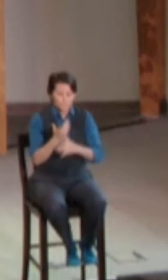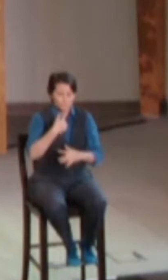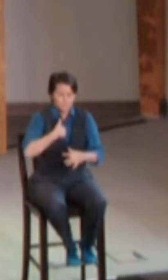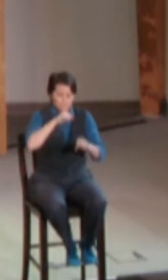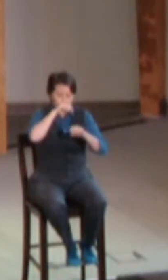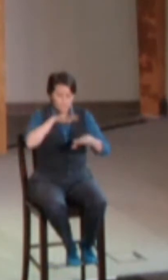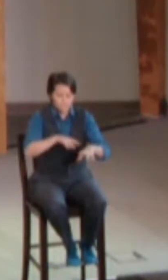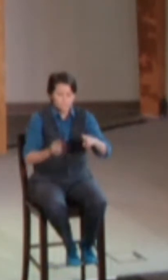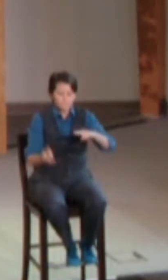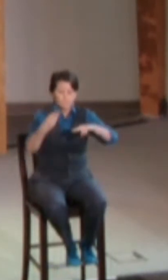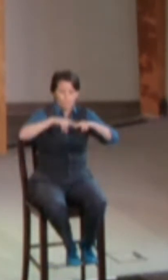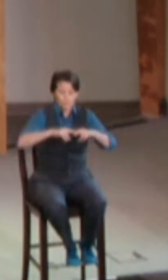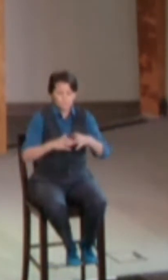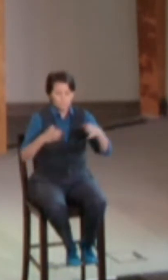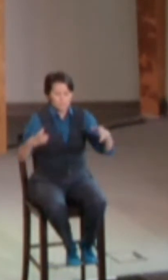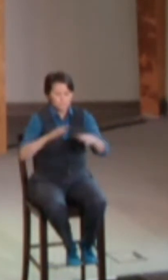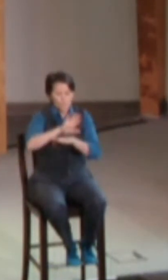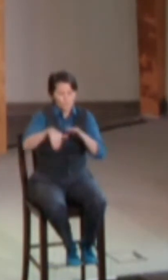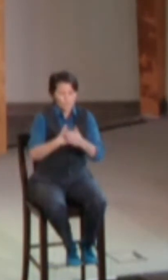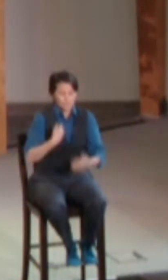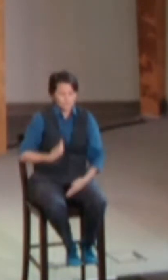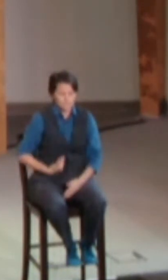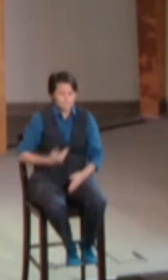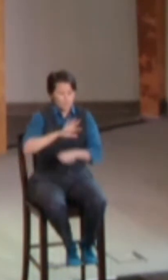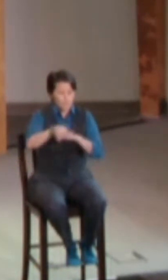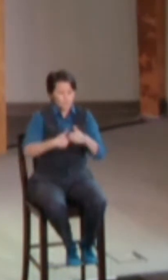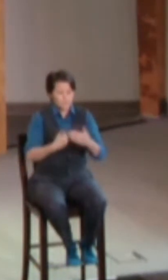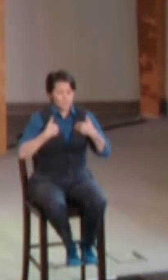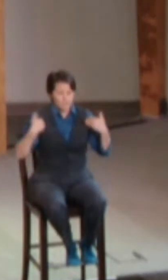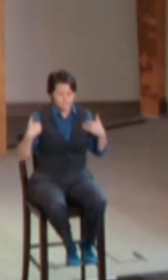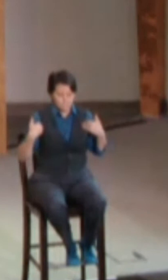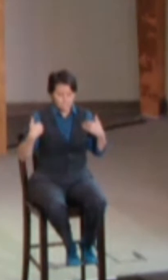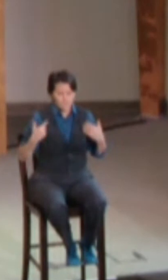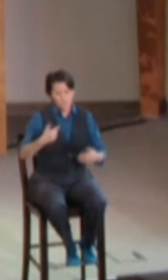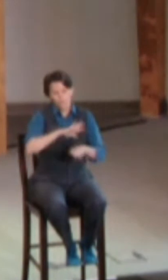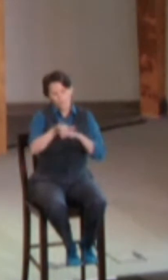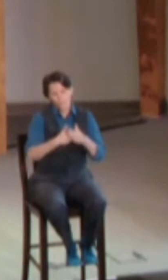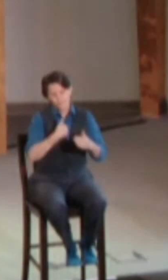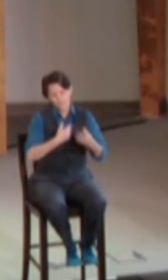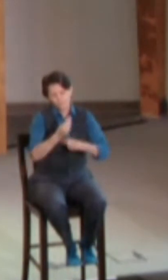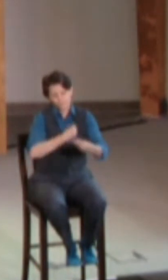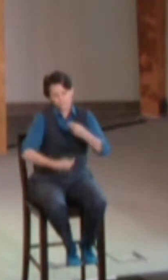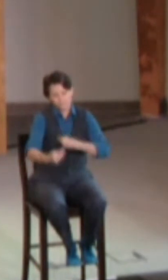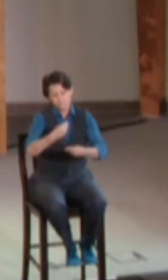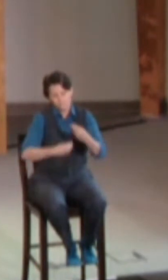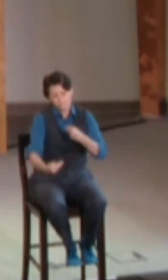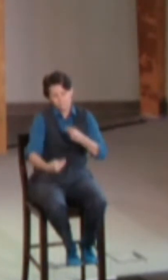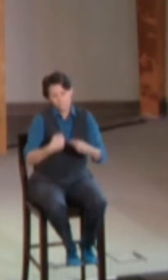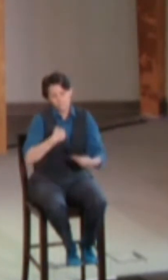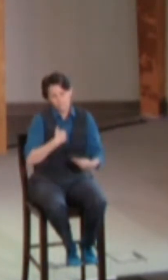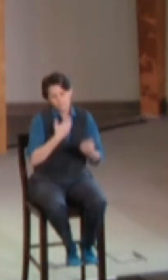blesses and multiplies all that I am, all that I have, all that I